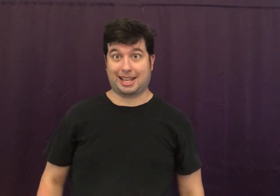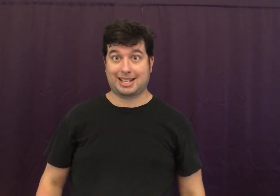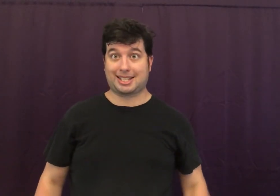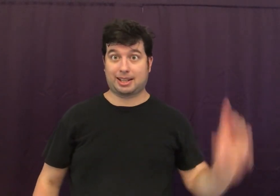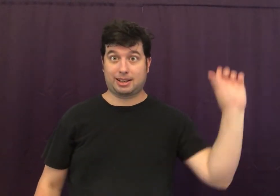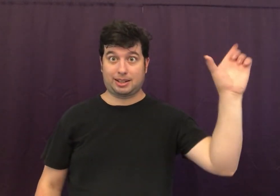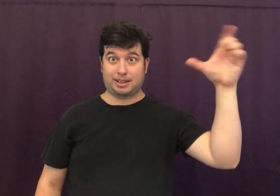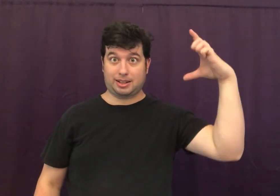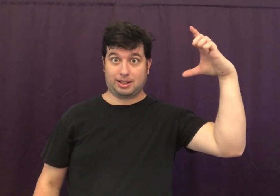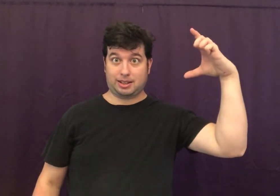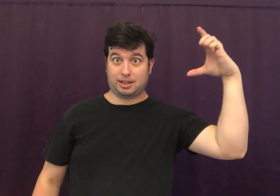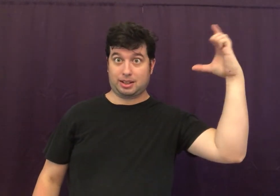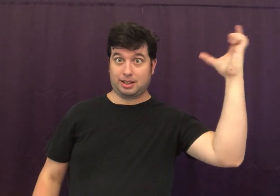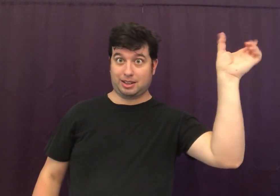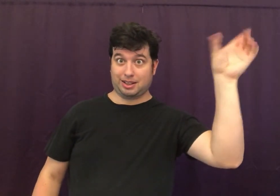moonlit,